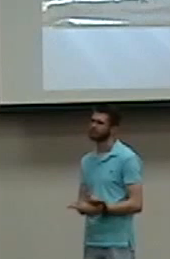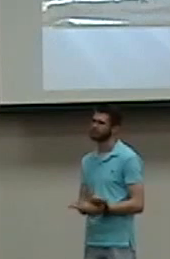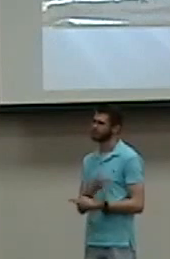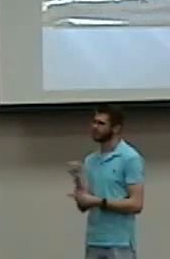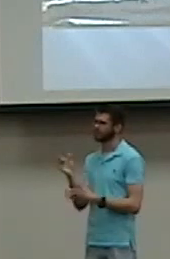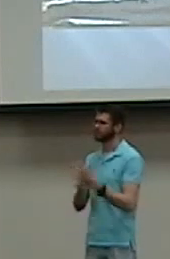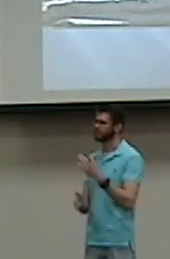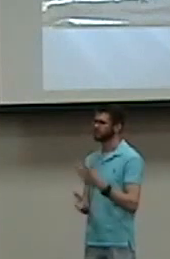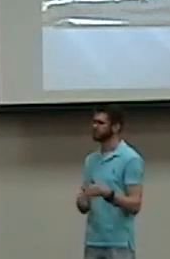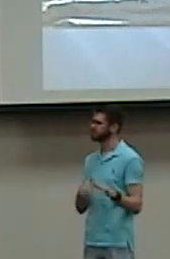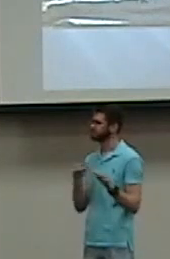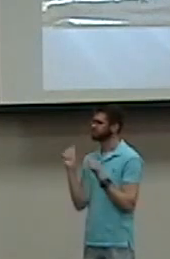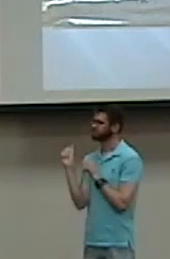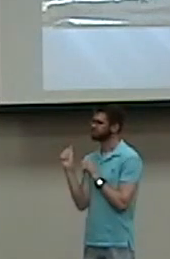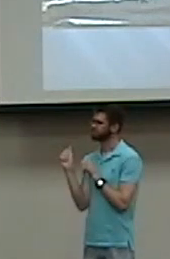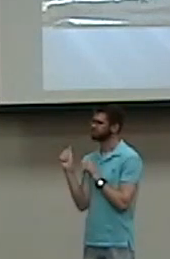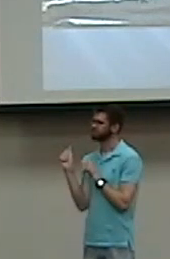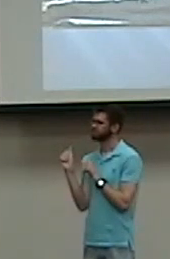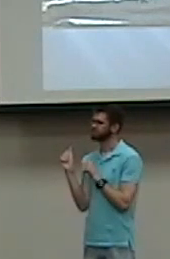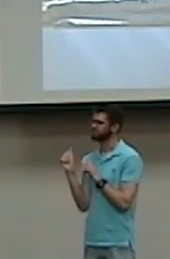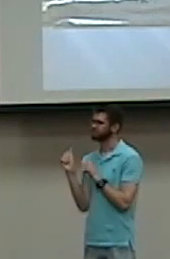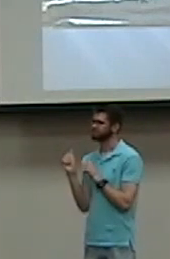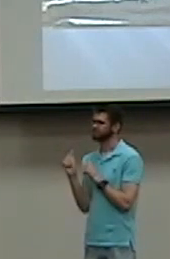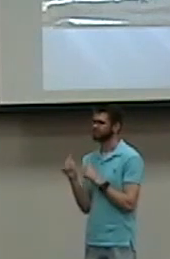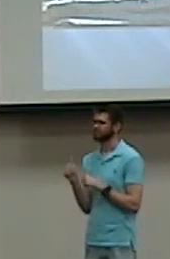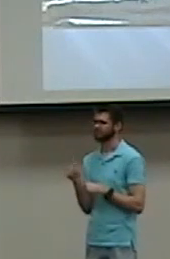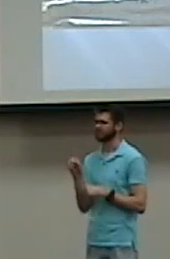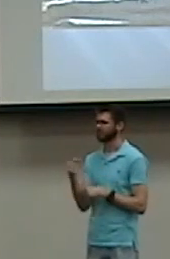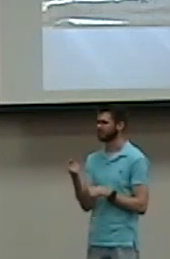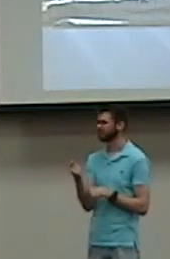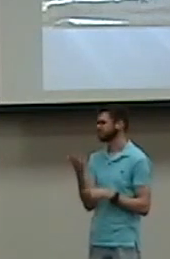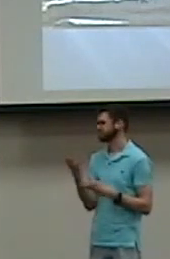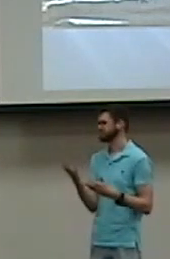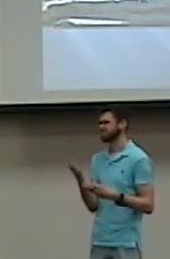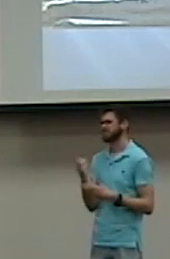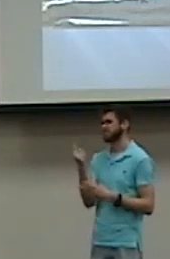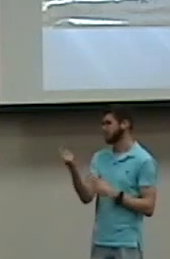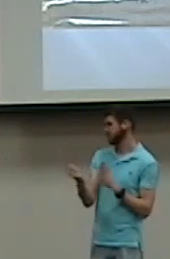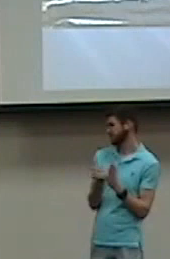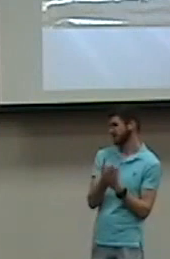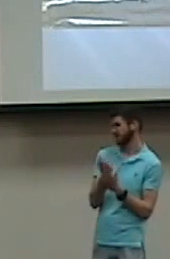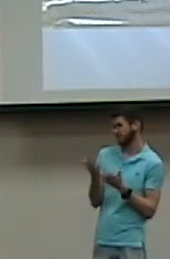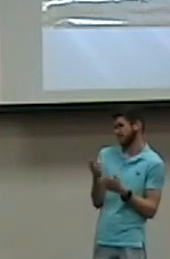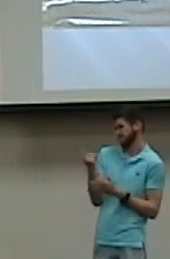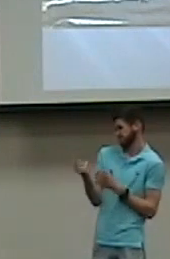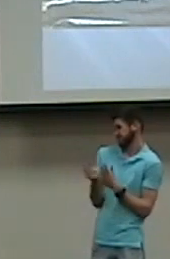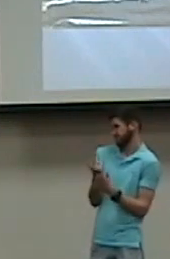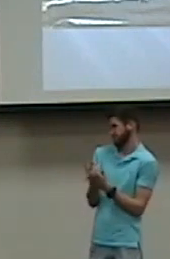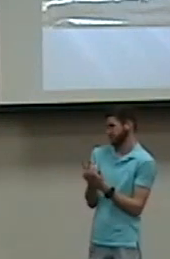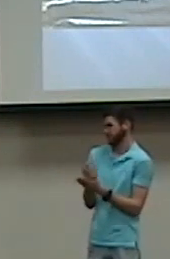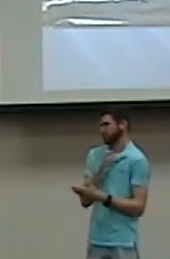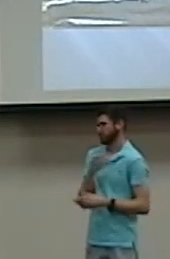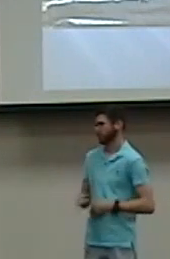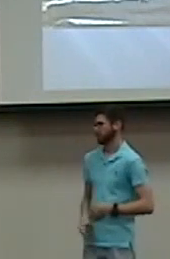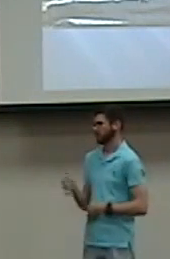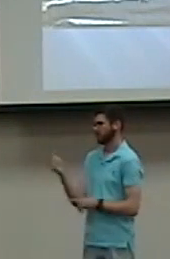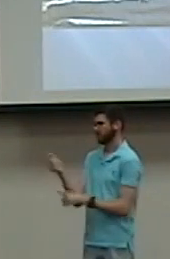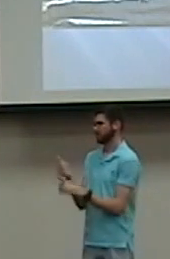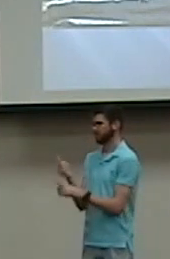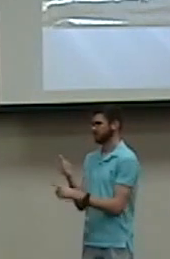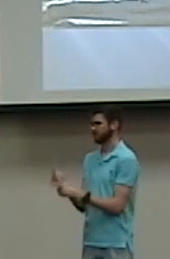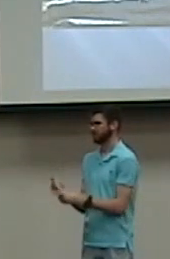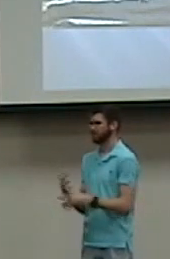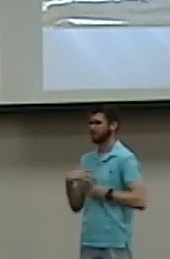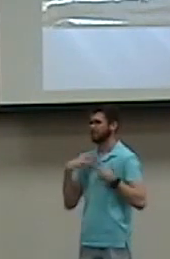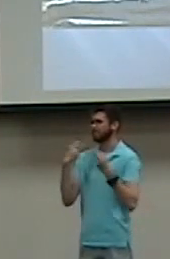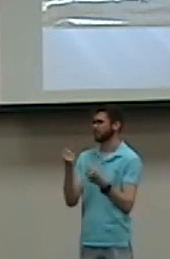way. In a matter of an hour, maybe two, Christ has dealt with two almost impossible